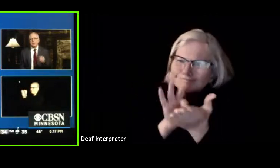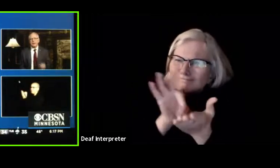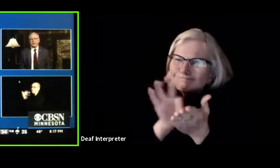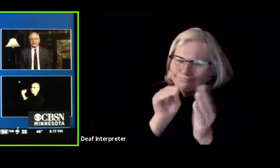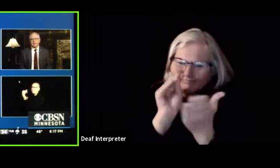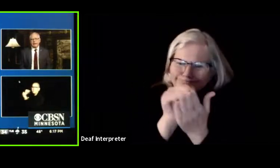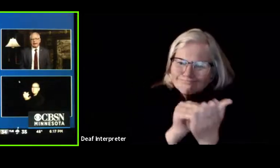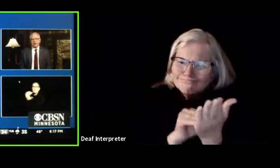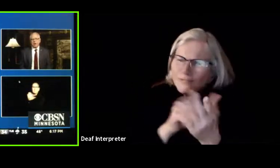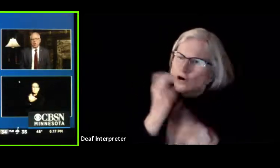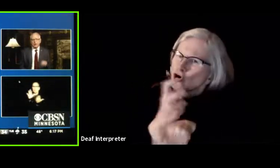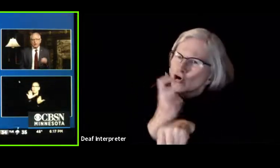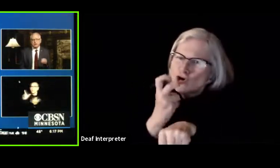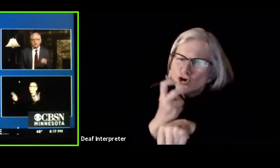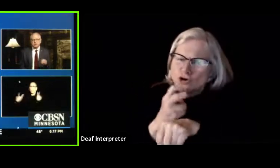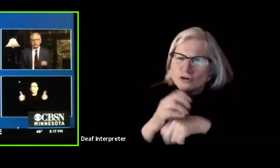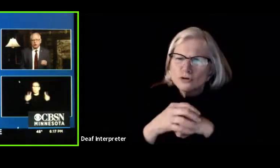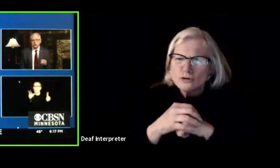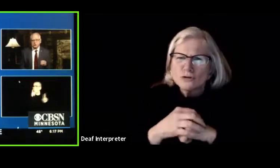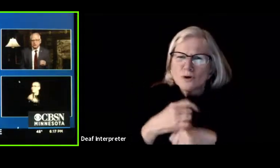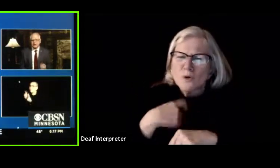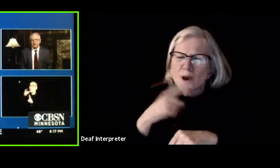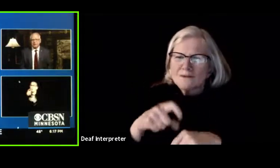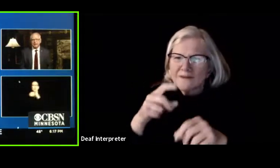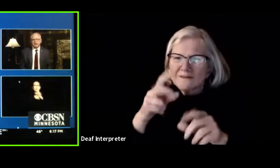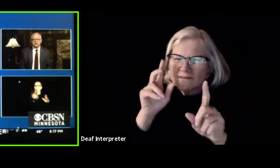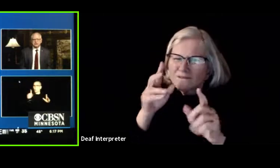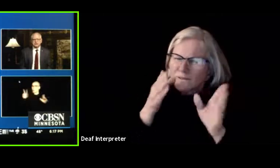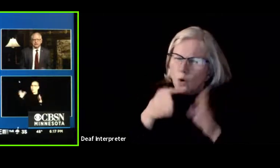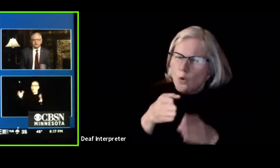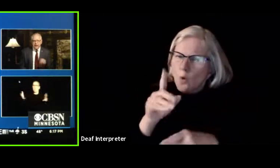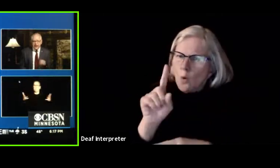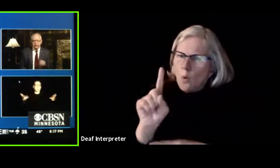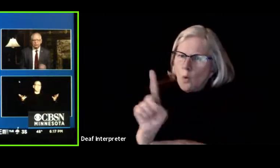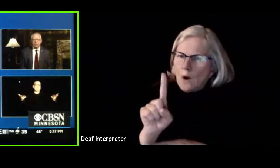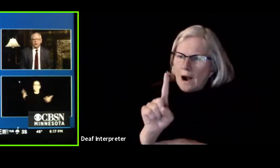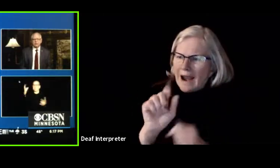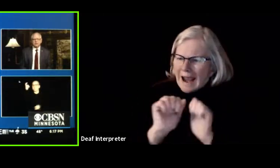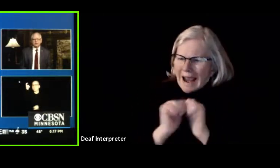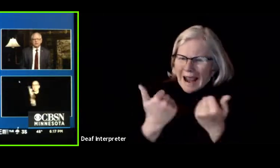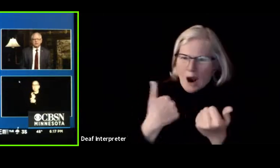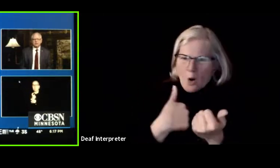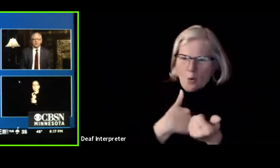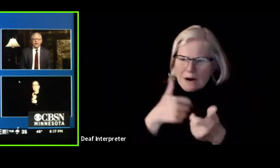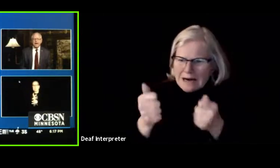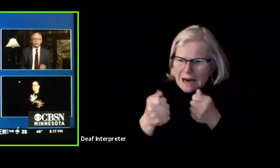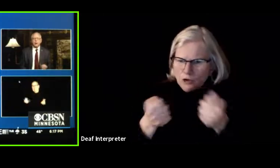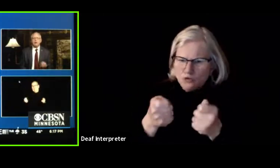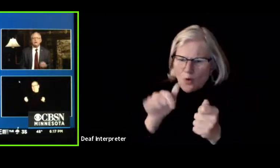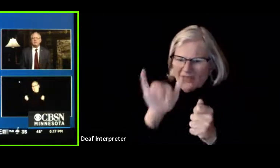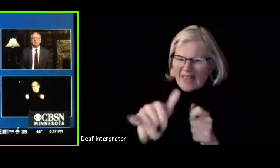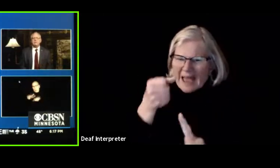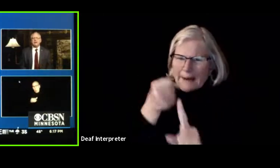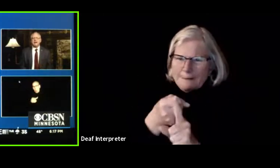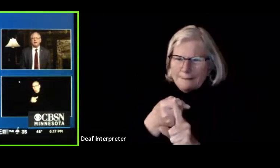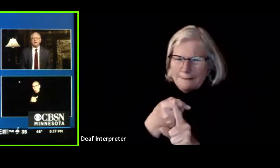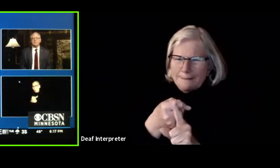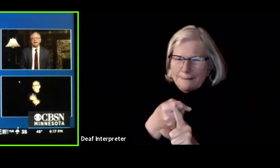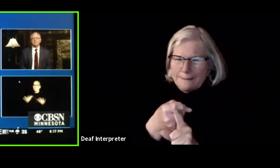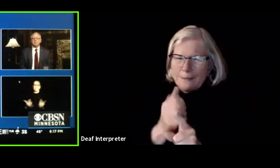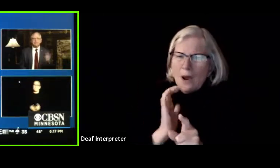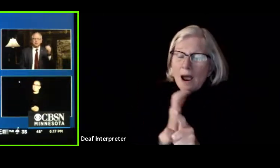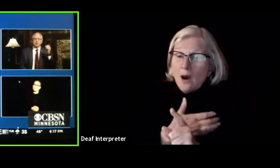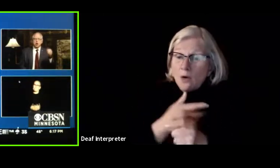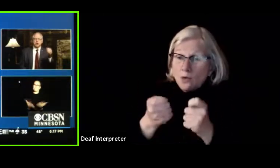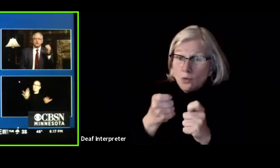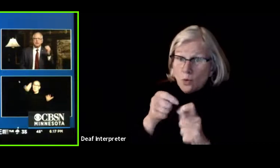we can make an impact? Where can we slow the spread of the virus again to not overwhelm those systems? And where can we make that impact